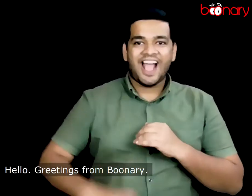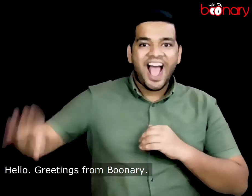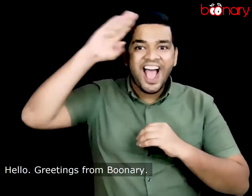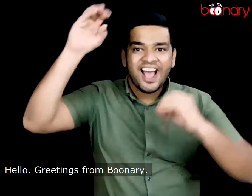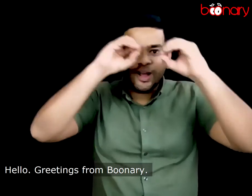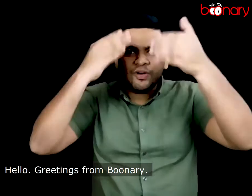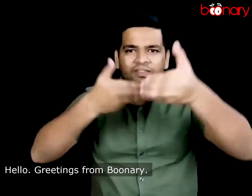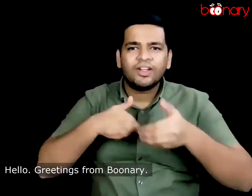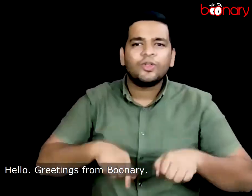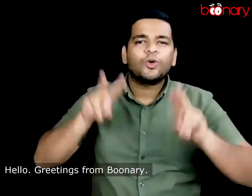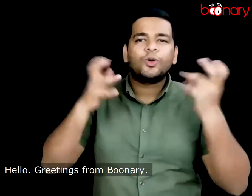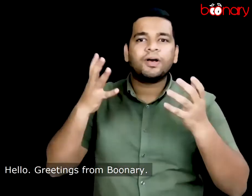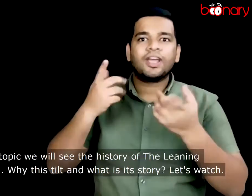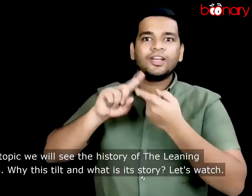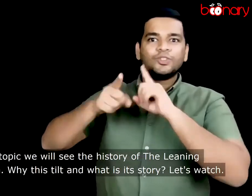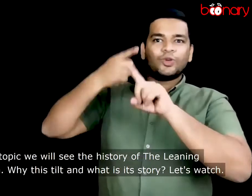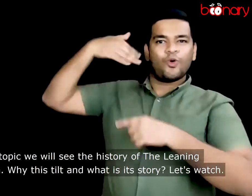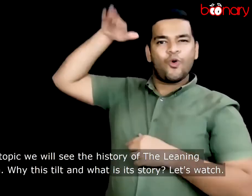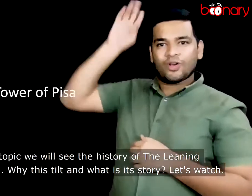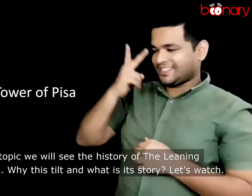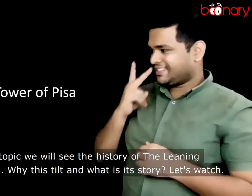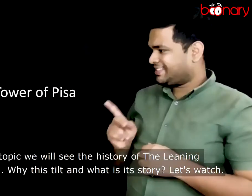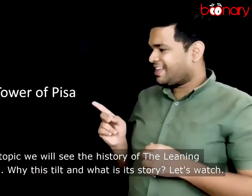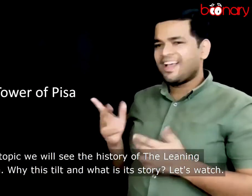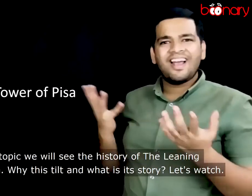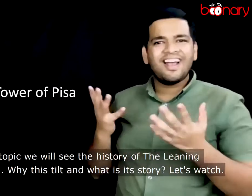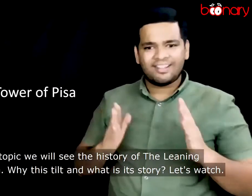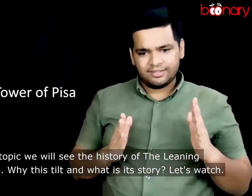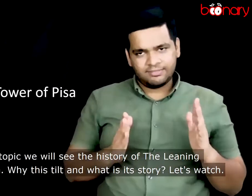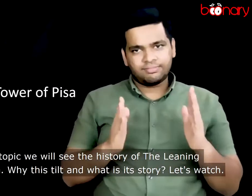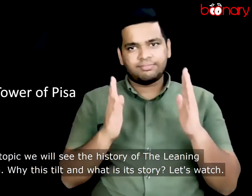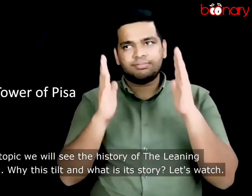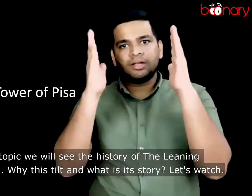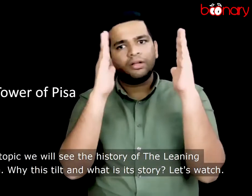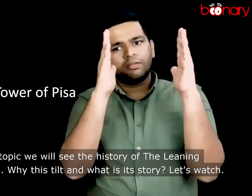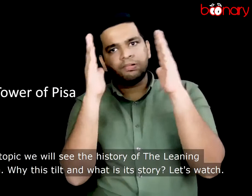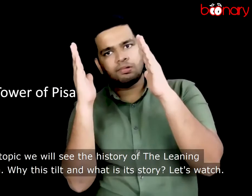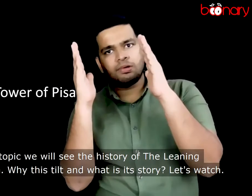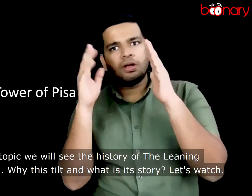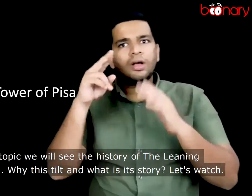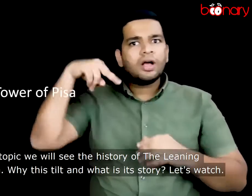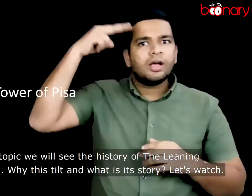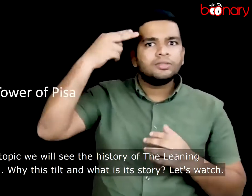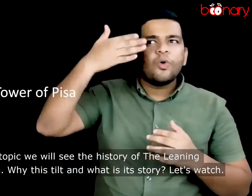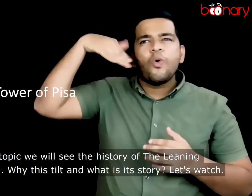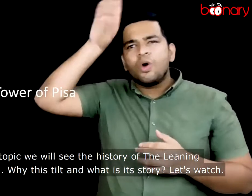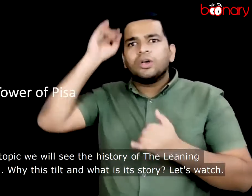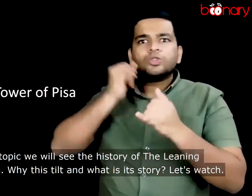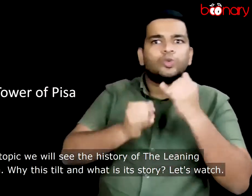Hello, greetings from Puneri. In today's topic, we will see the history of the Leaning Tower of Pisa. Why this tilt and what